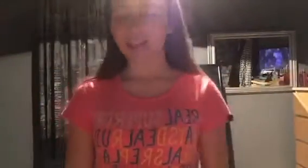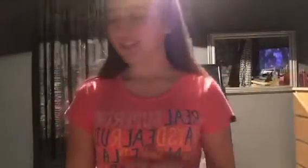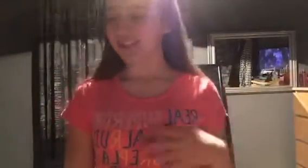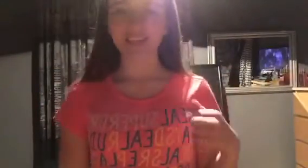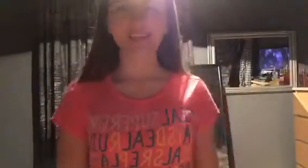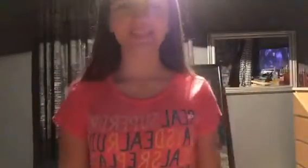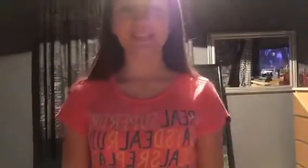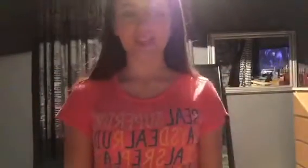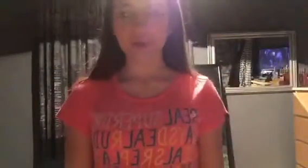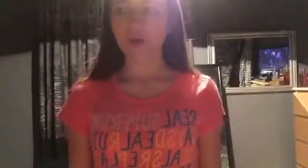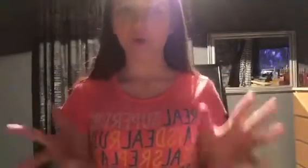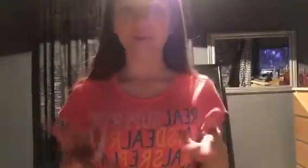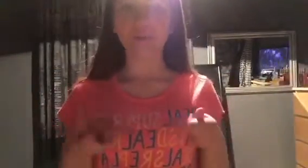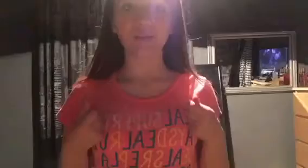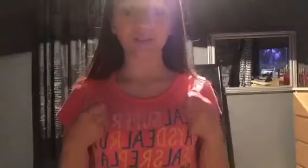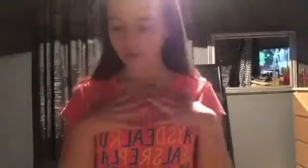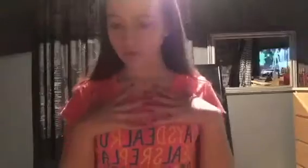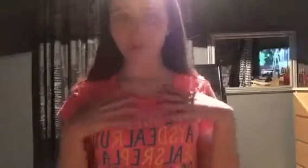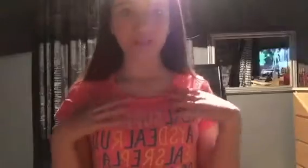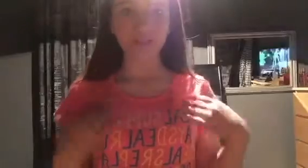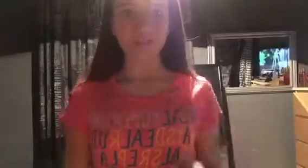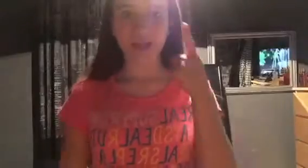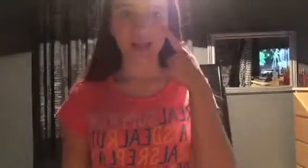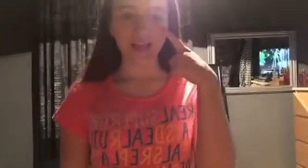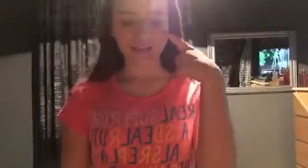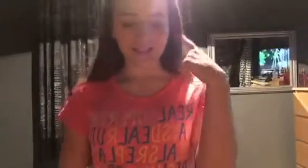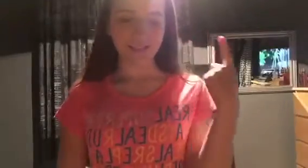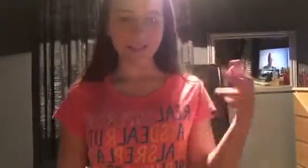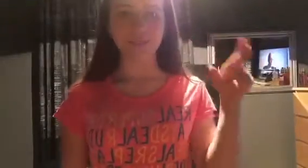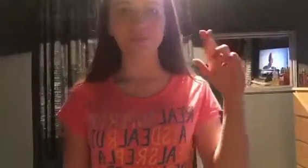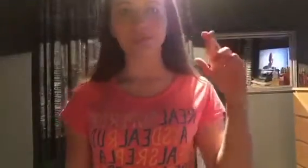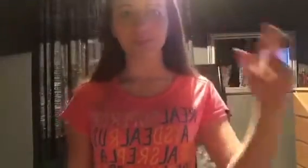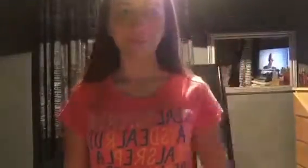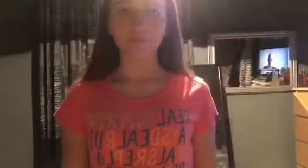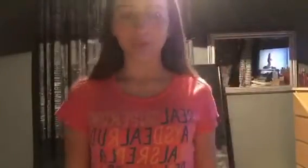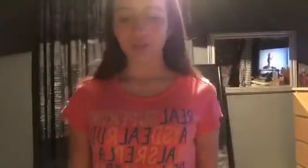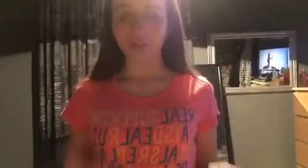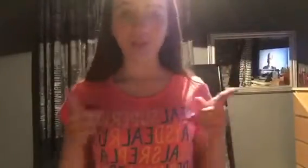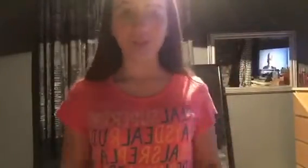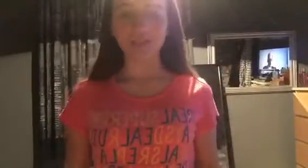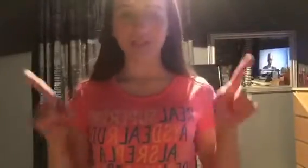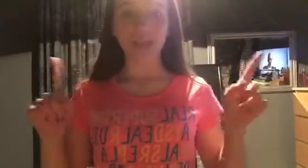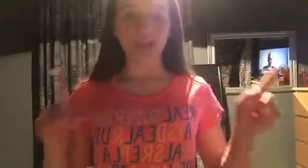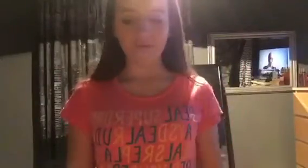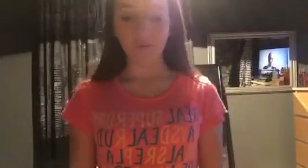ripped jeans, holding me closer till our eyes meet. You won't ever be